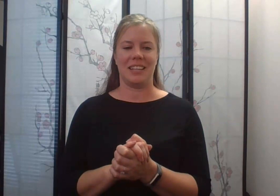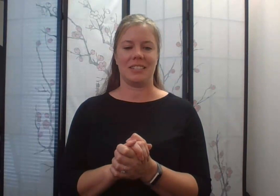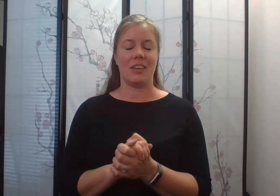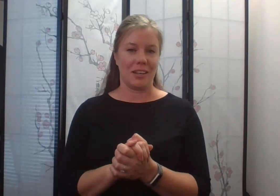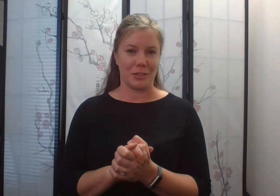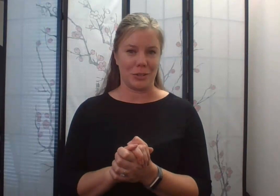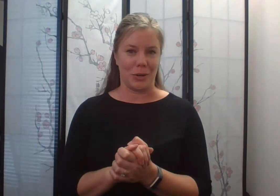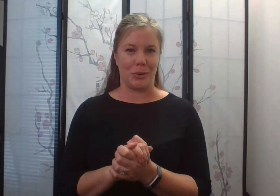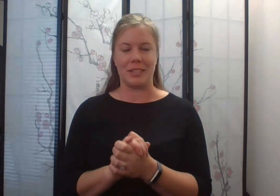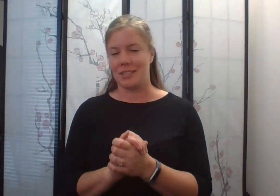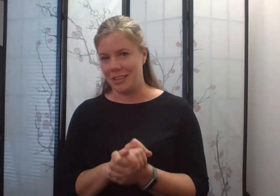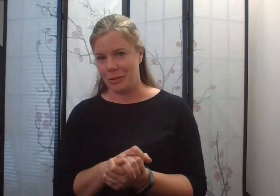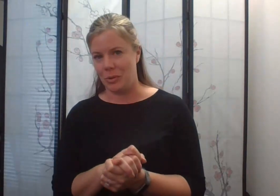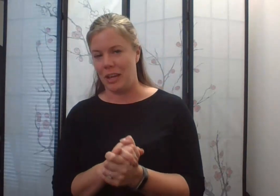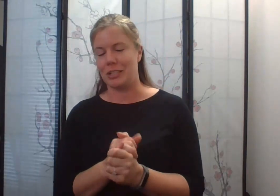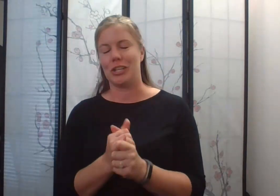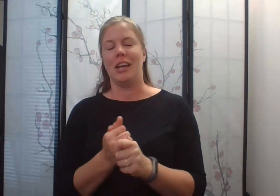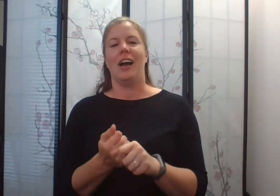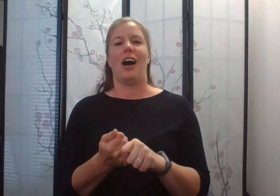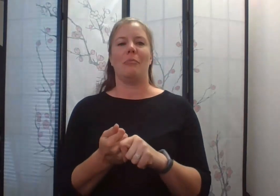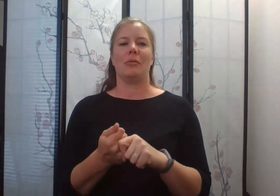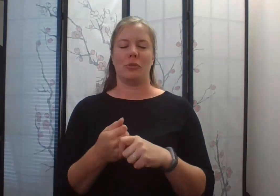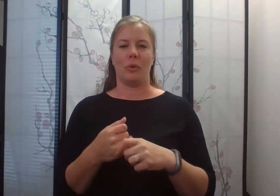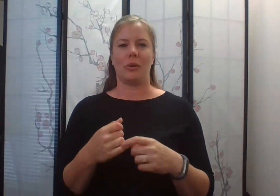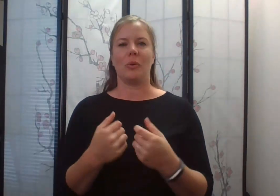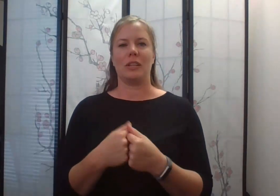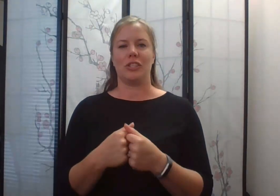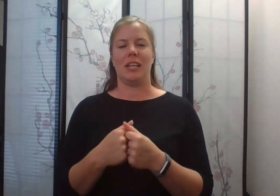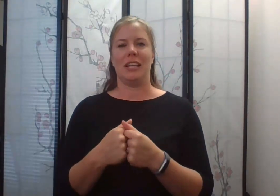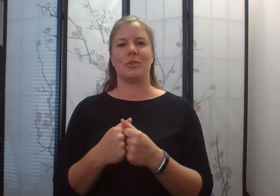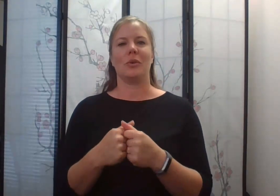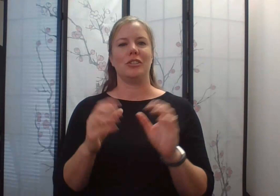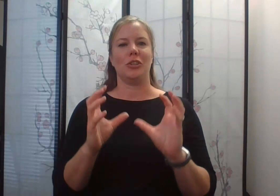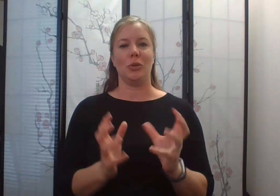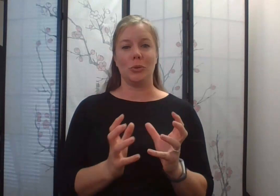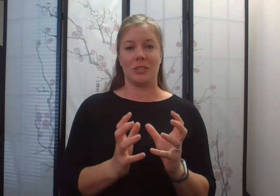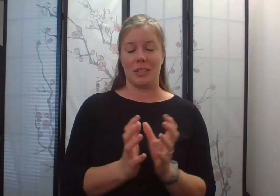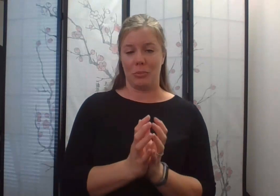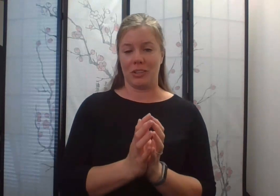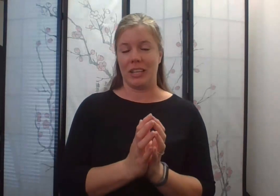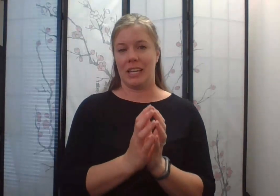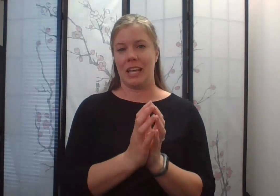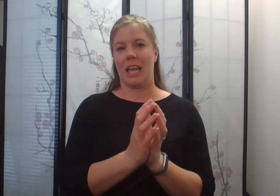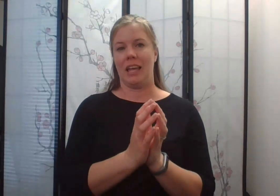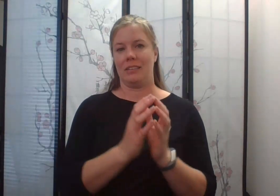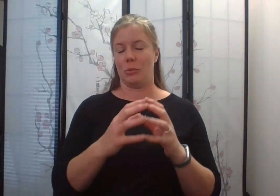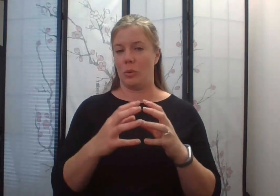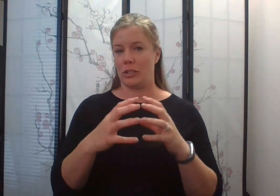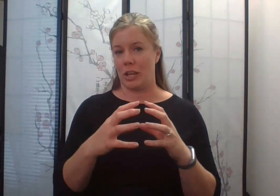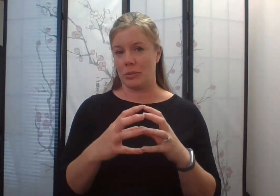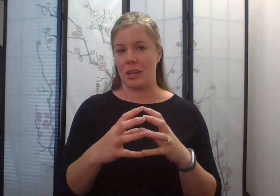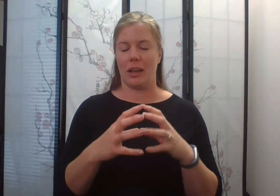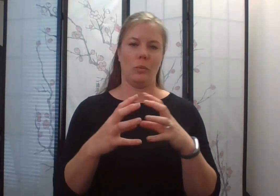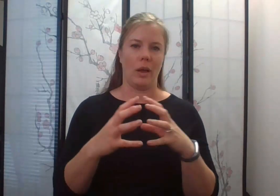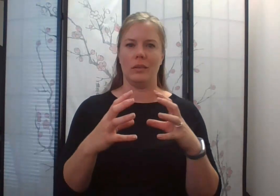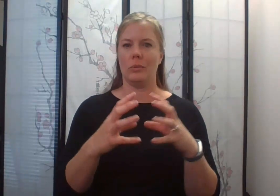because it's not a yes or no, and it's not a WH. A rhetorical question is going to use typically a WH